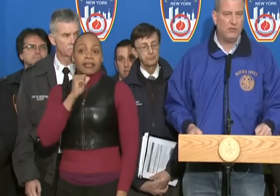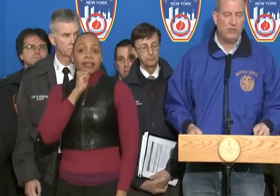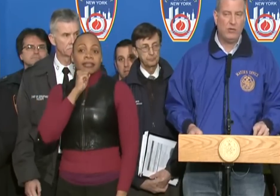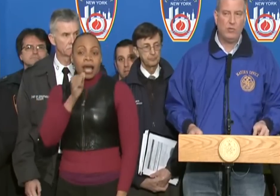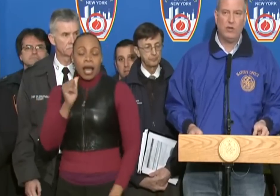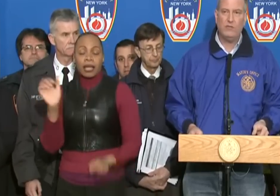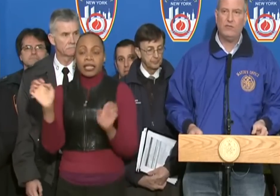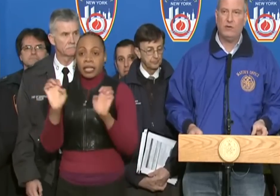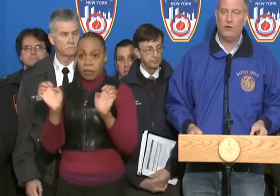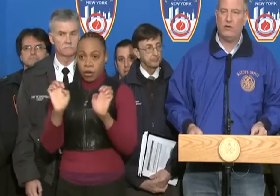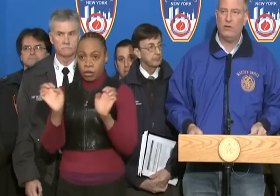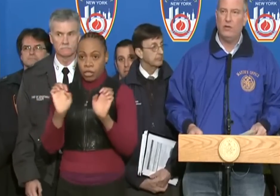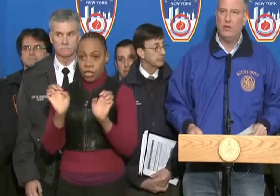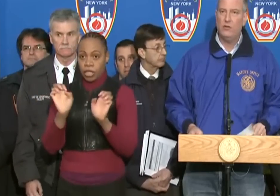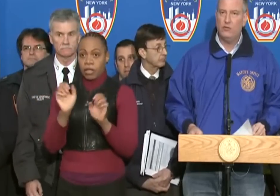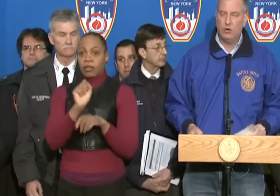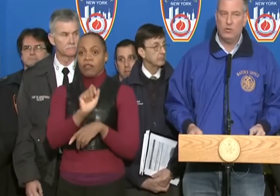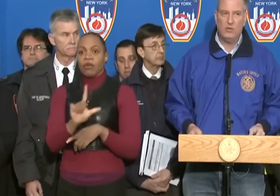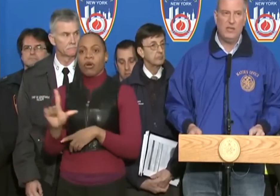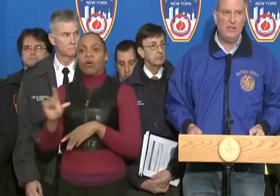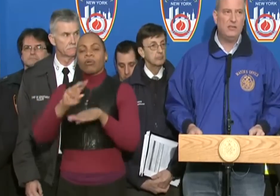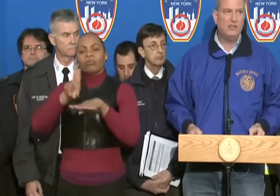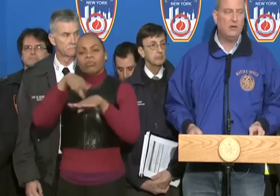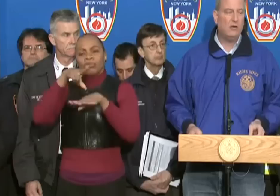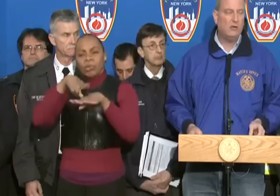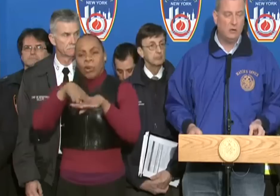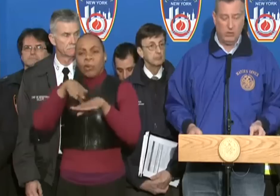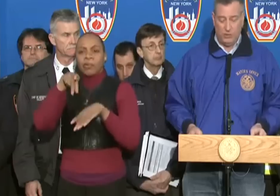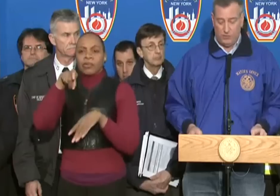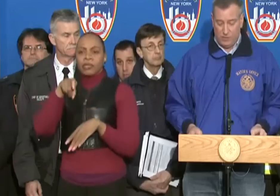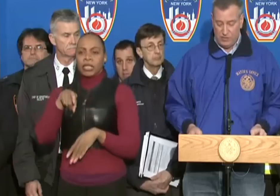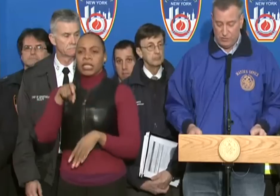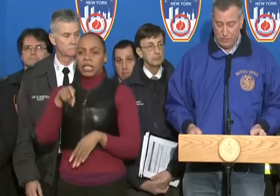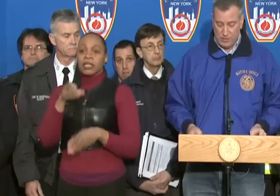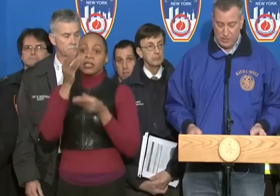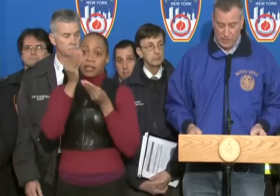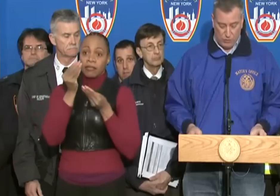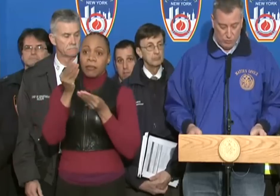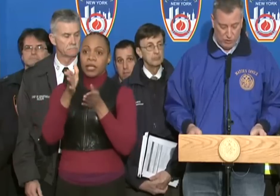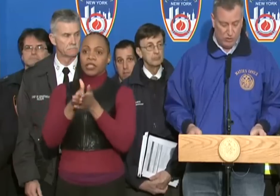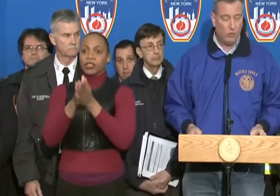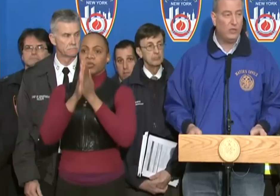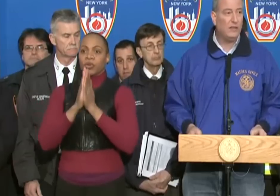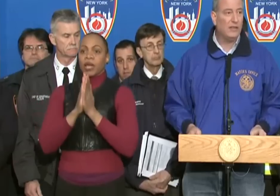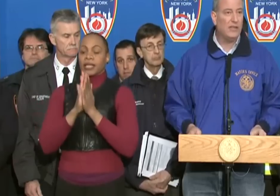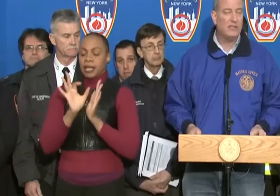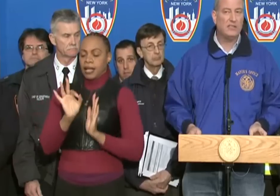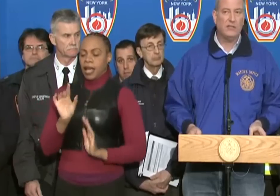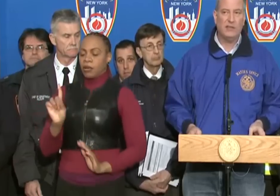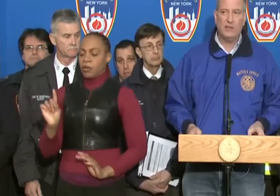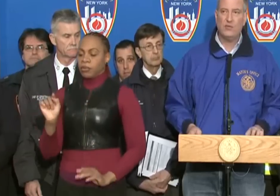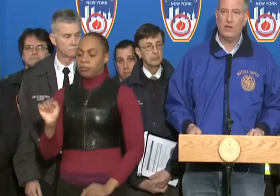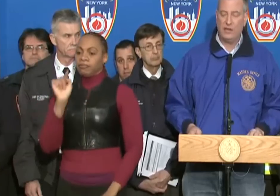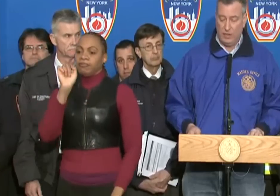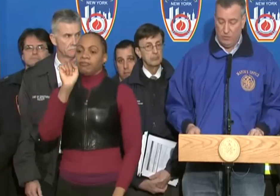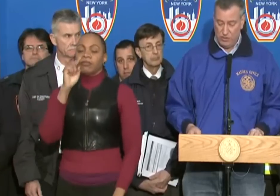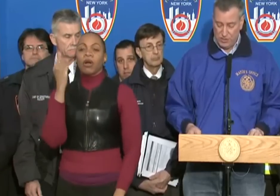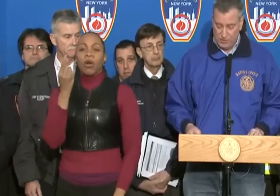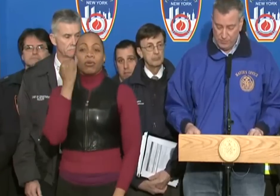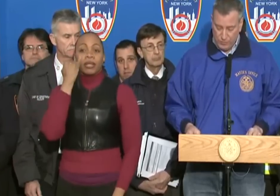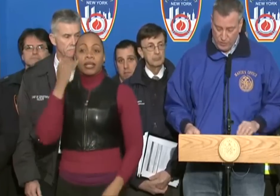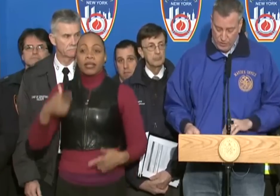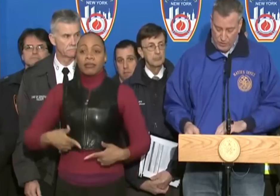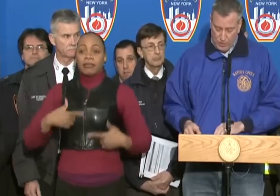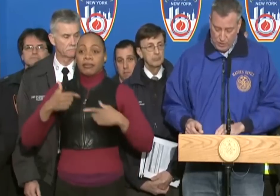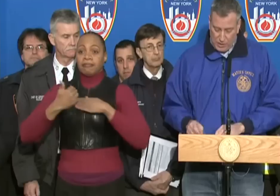So 311 for all normal needs, normal information requests, 911 only in the case of a life-threatening